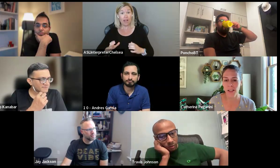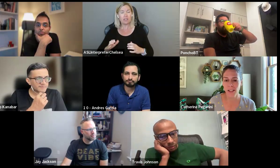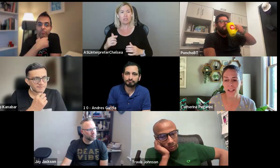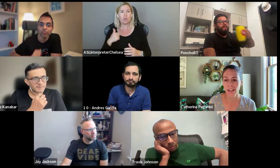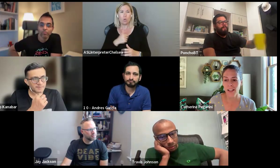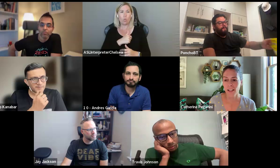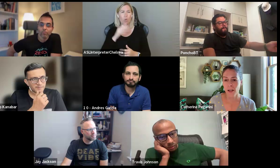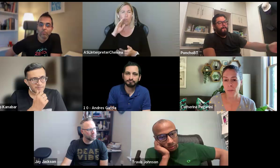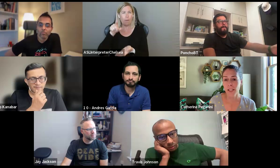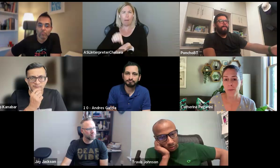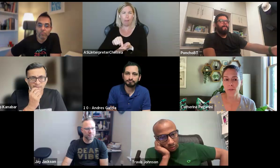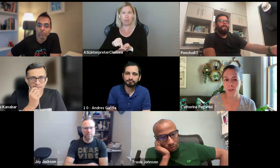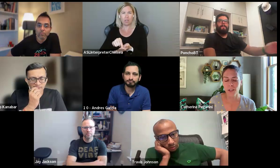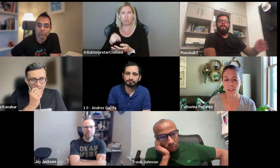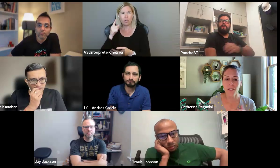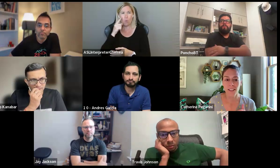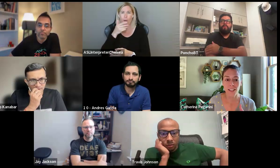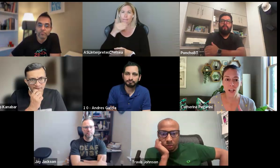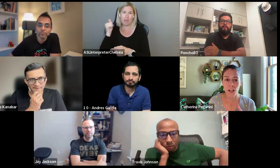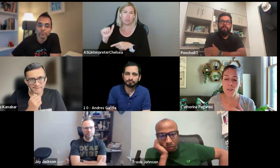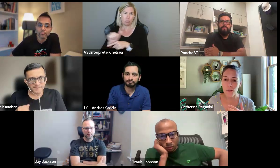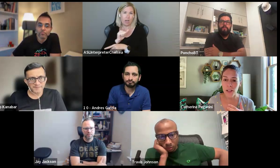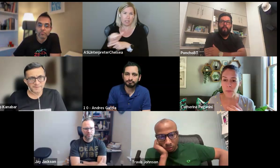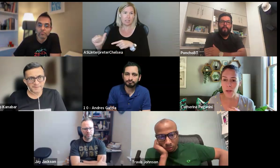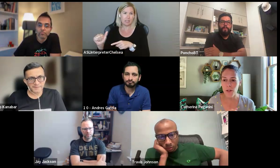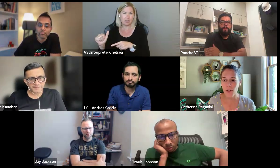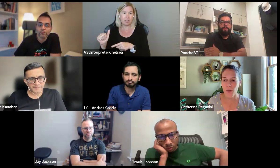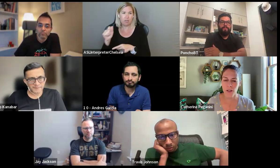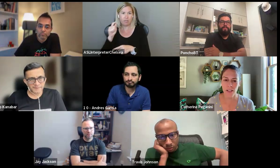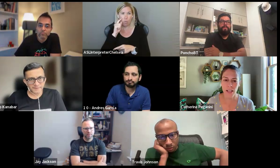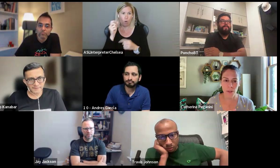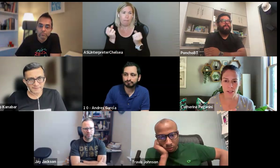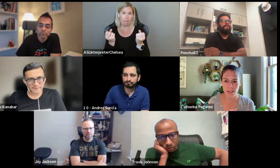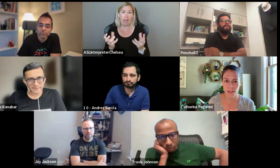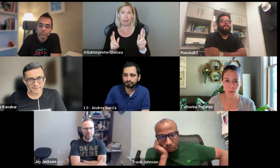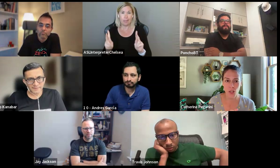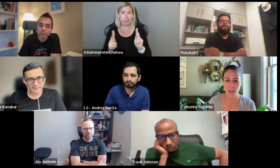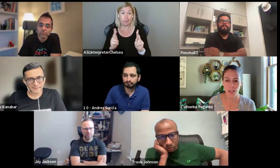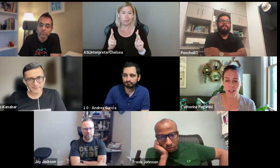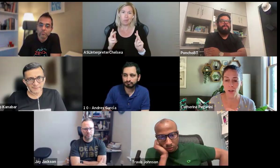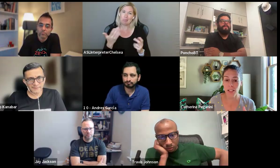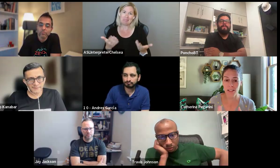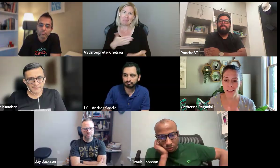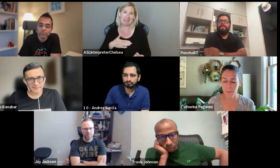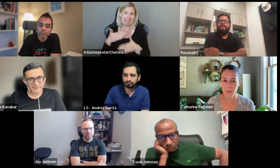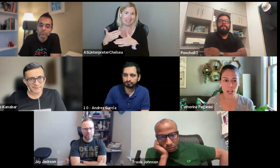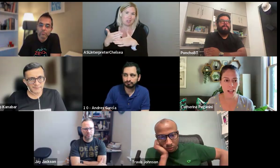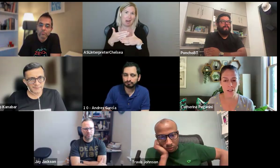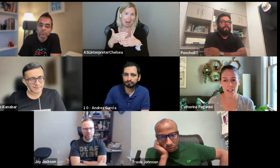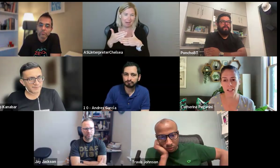be applicable for a lot of people. So yeah, please share. Please check out the